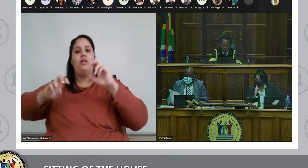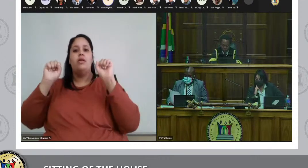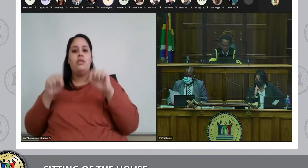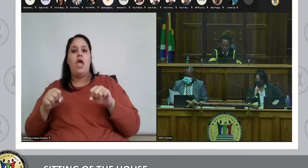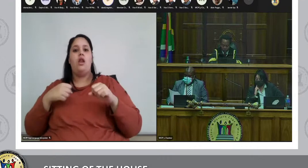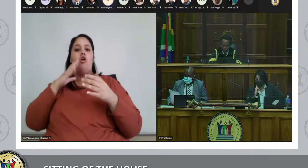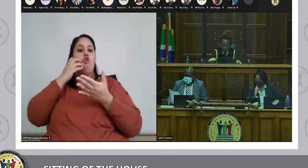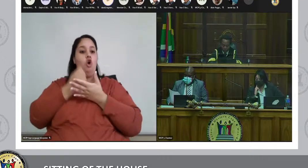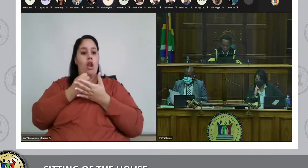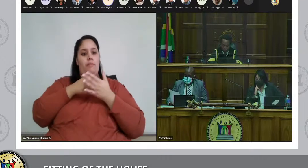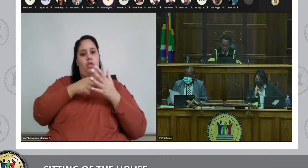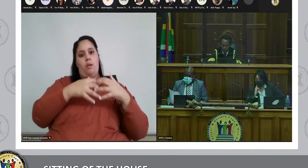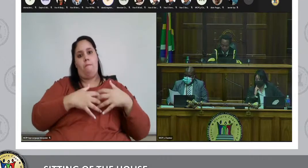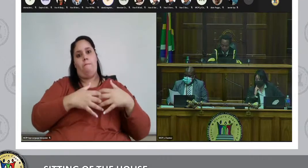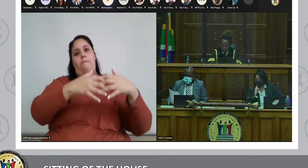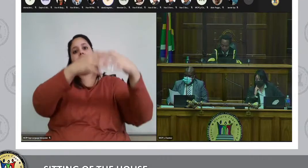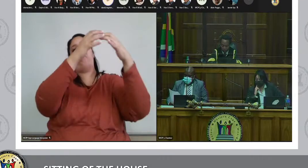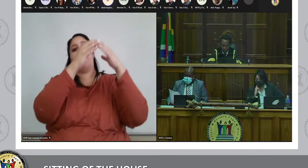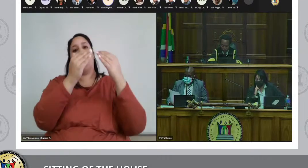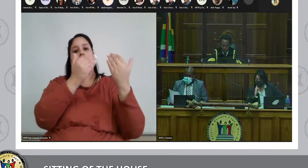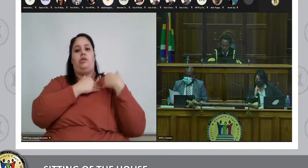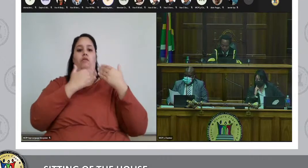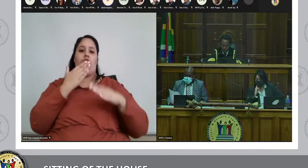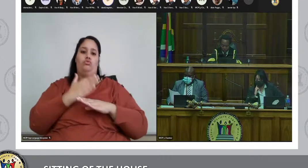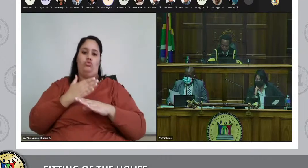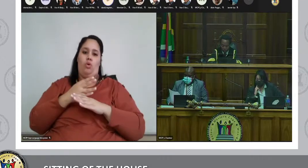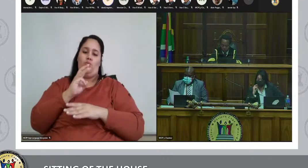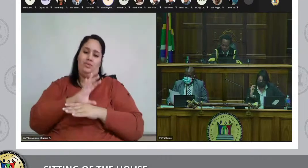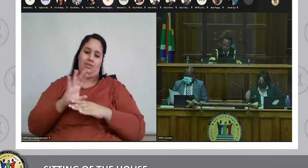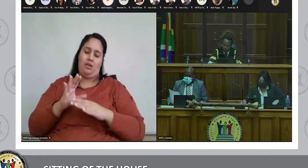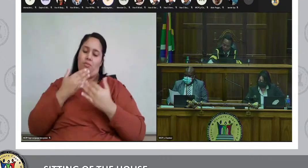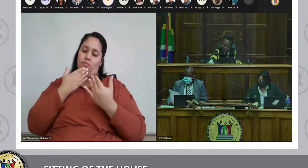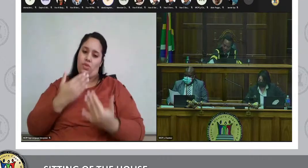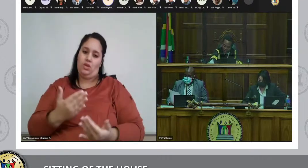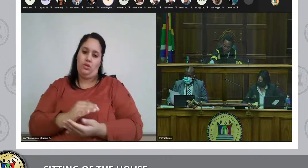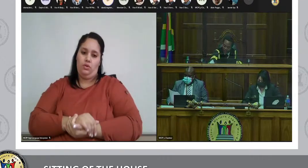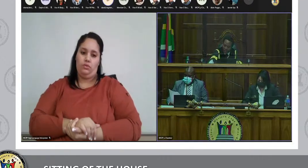our economy and save jobs in the Western Cape. I thank you.